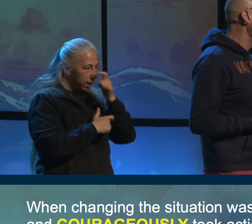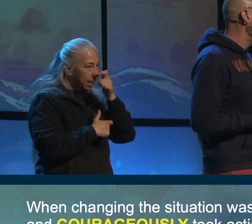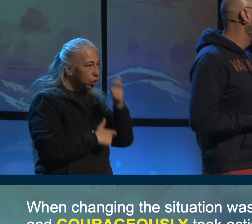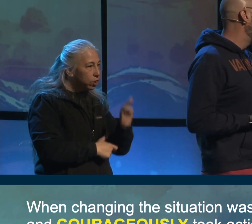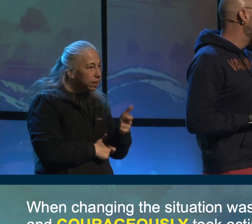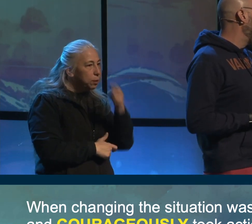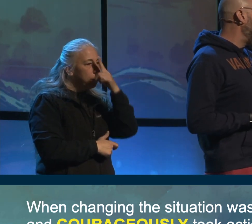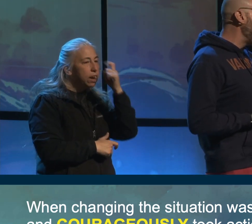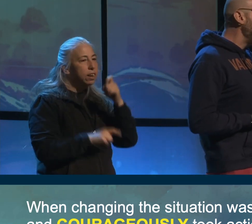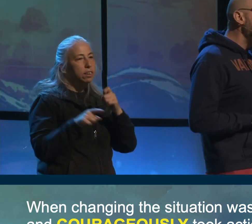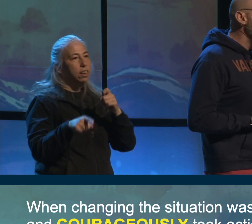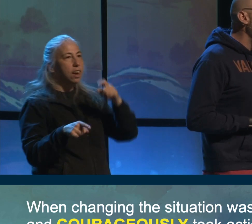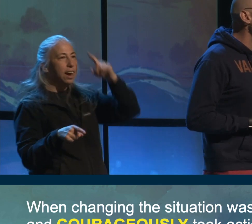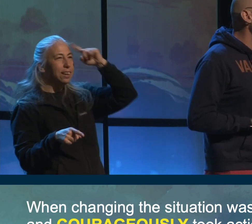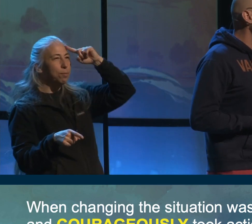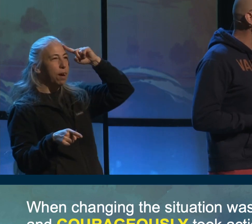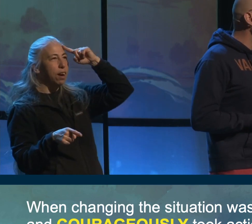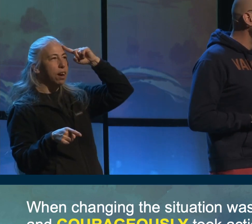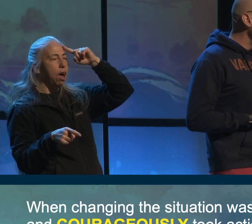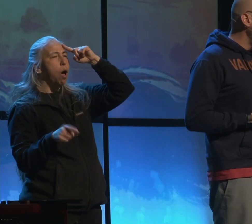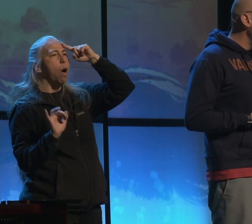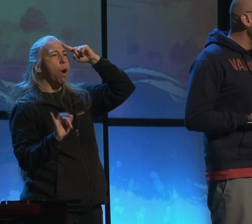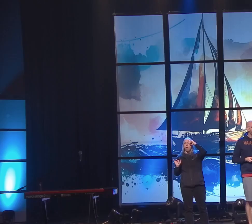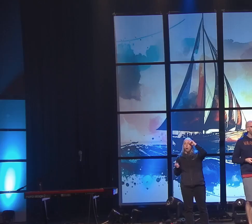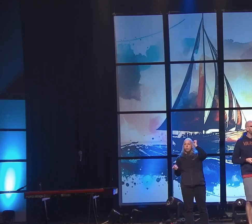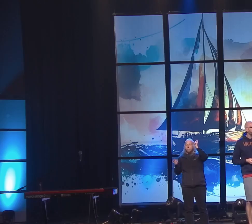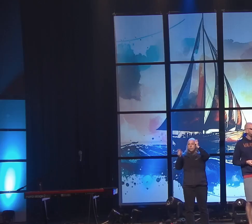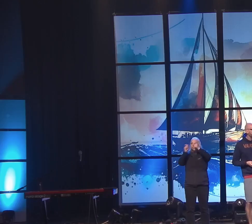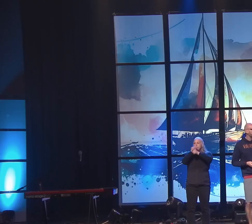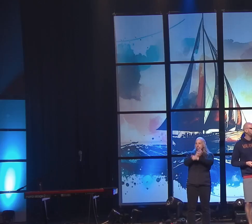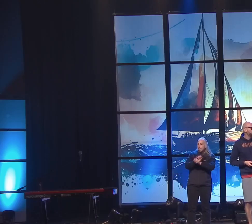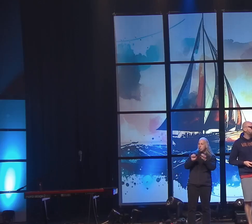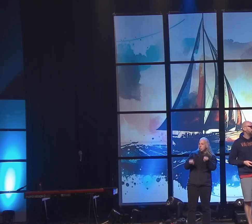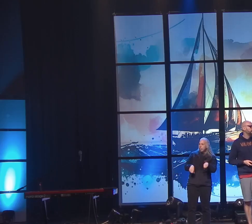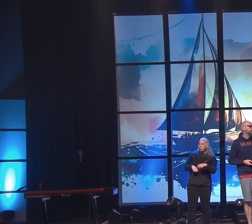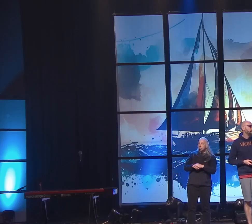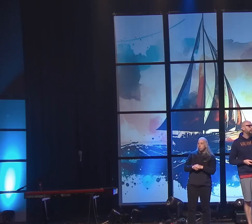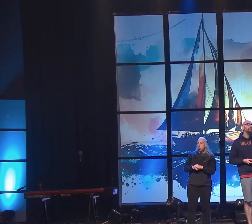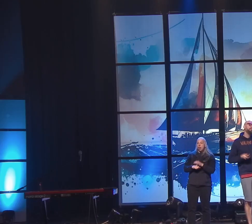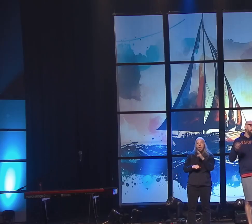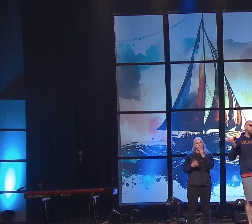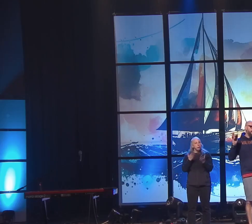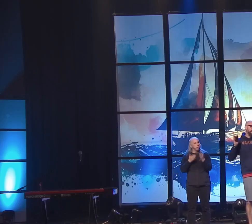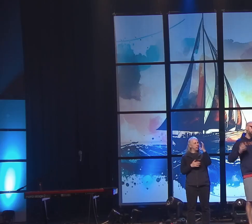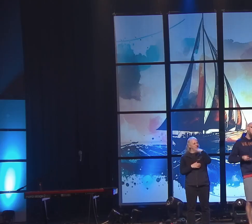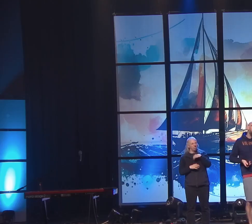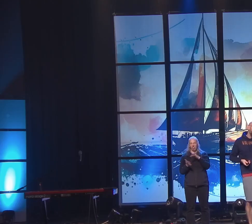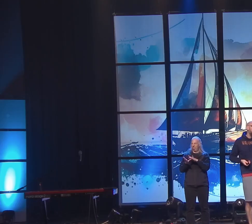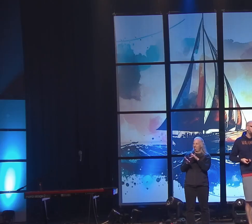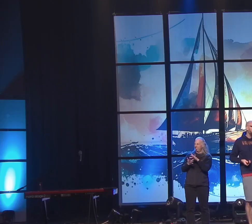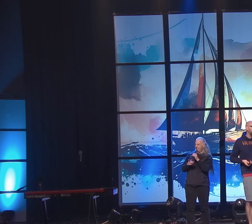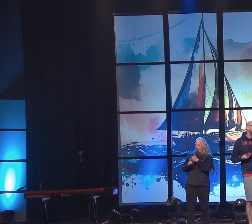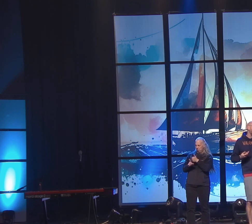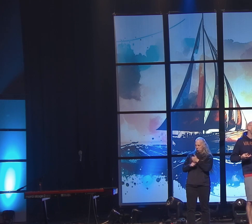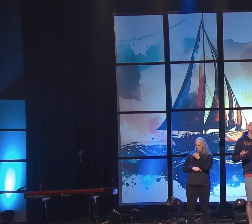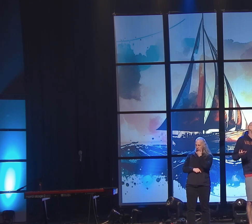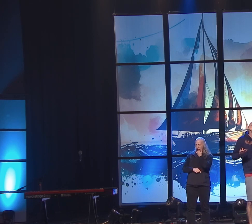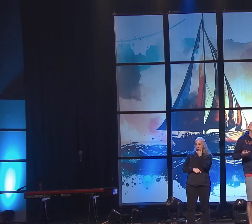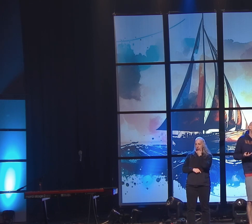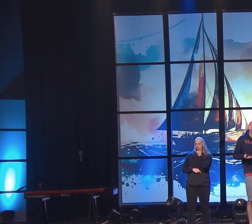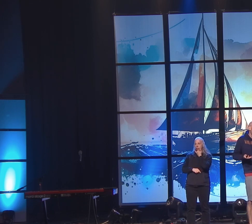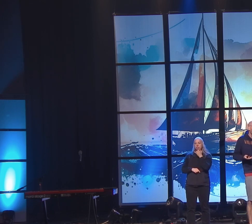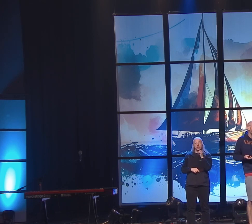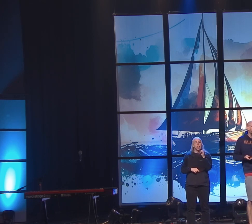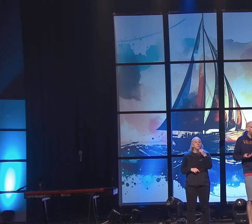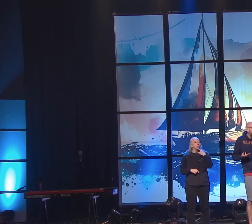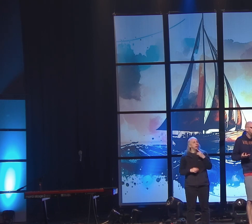mind. And that again might be a strange thing for you to imagine that Jesus was wrong. How many of you kind of honestly be honest, that's kind of weird when you say like